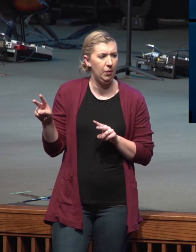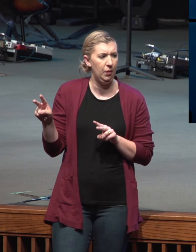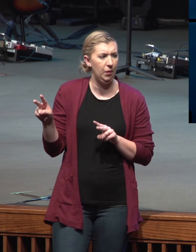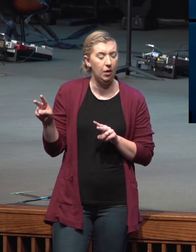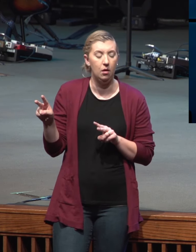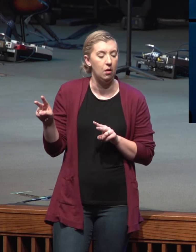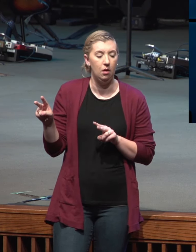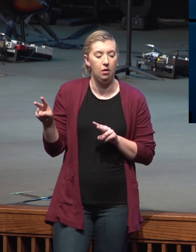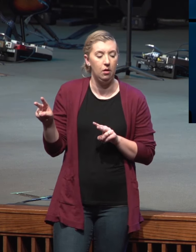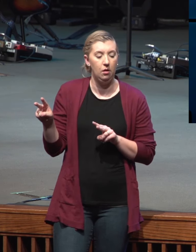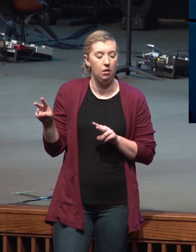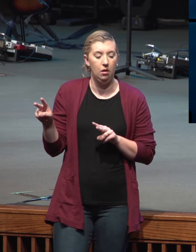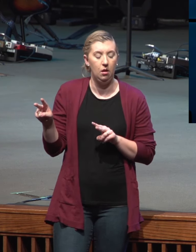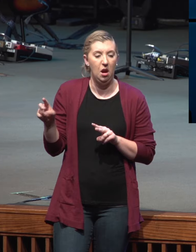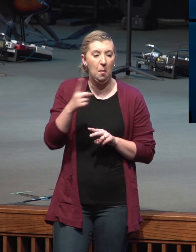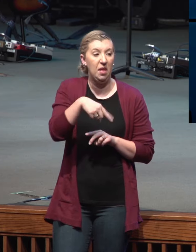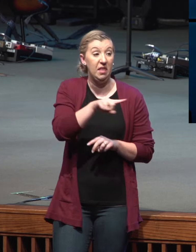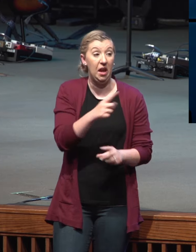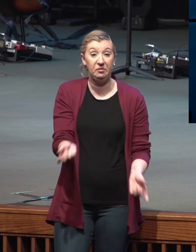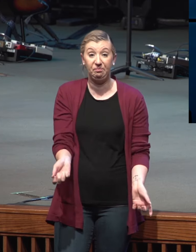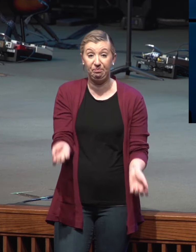But it totally goes over their head.